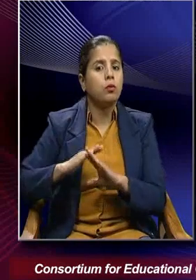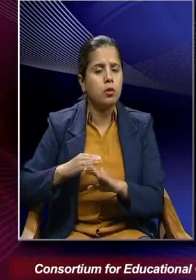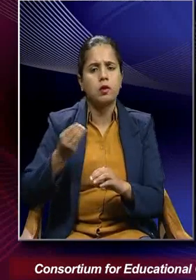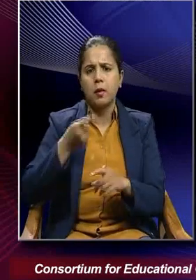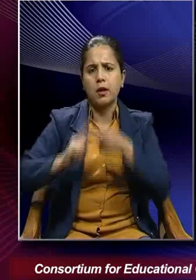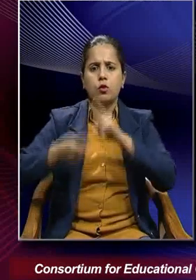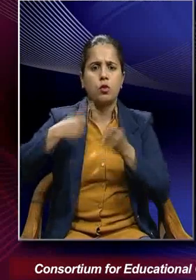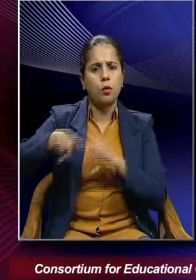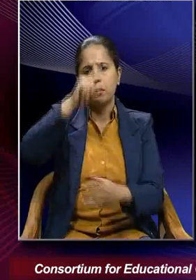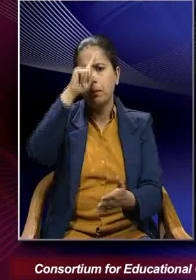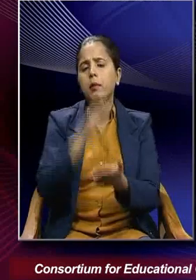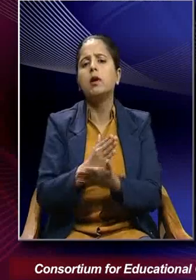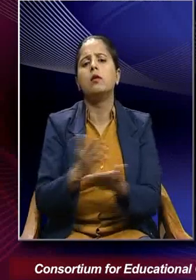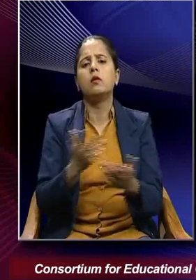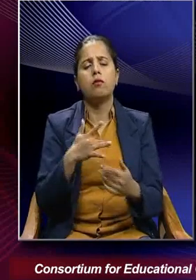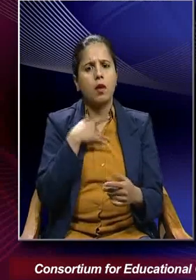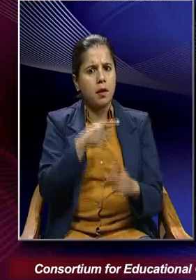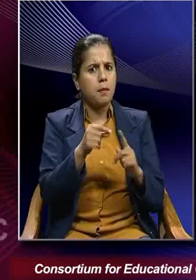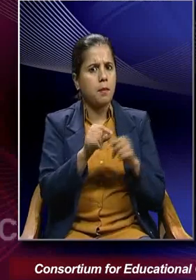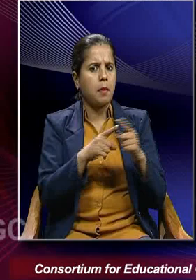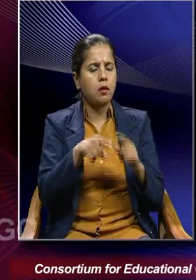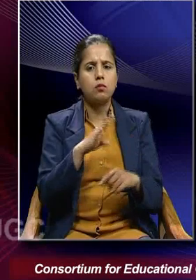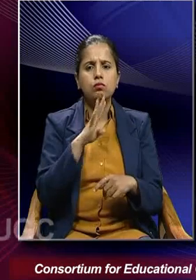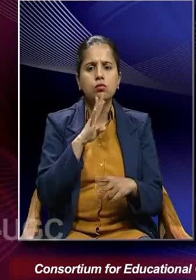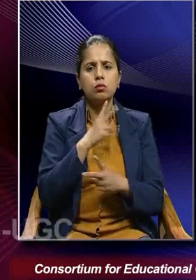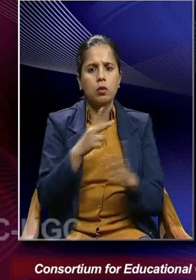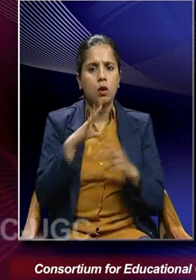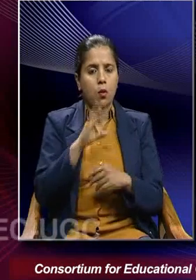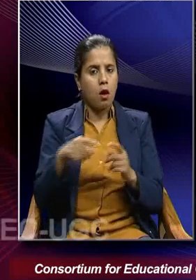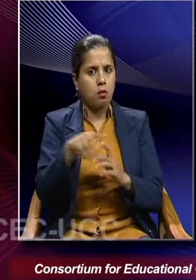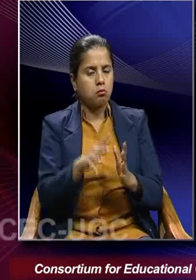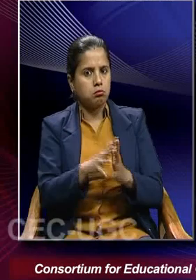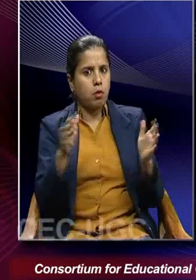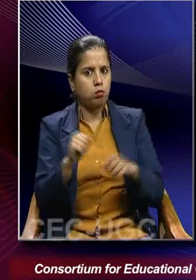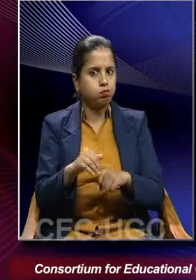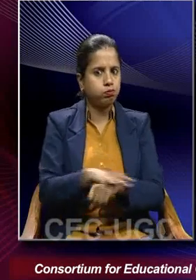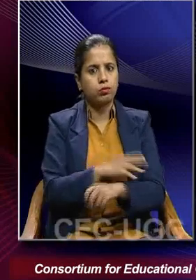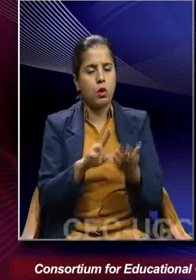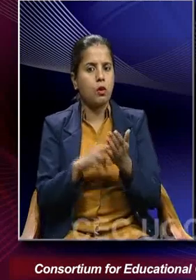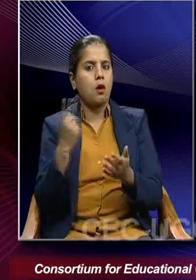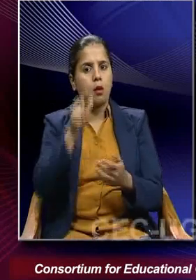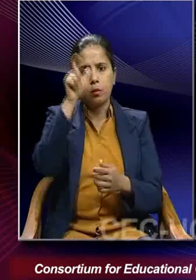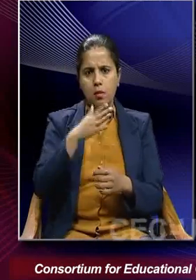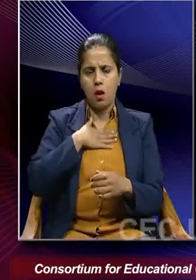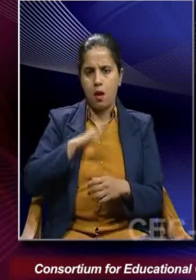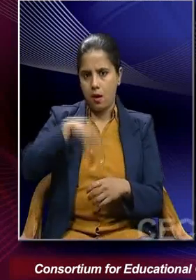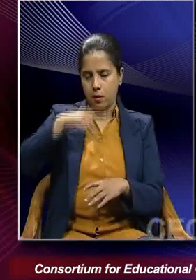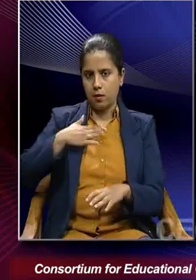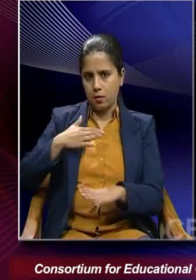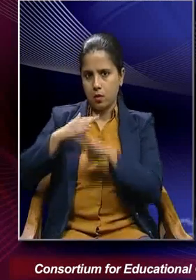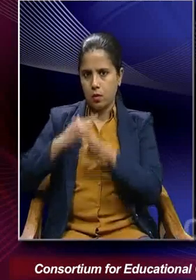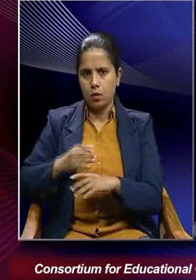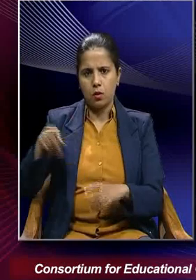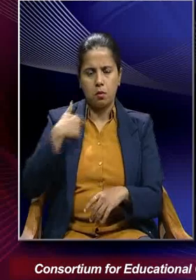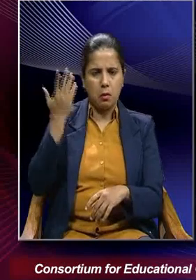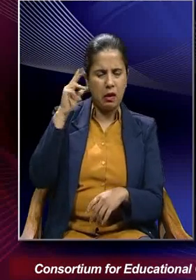historians, they believe that Patel's speeches were instrumental in electrifying the nationalists who up to then had been